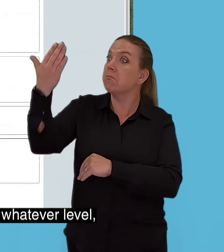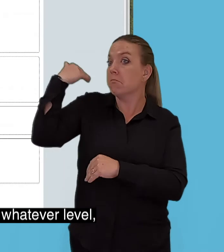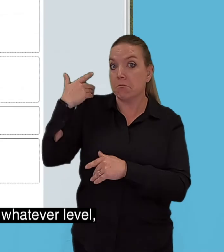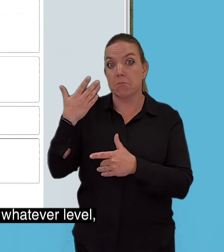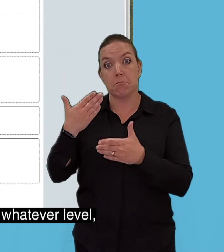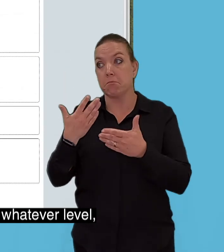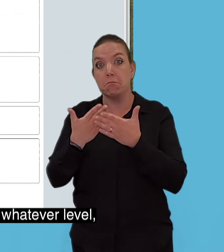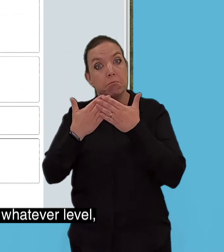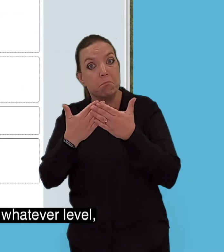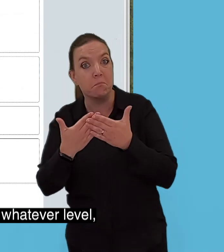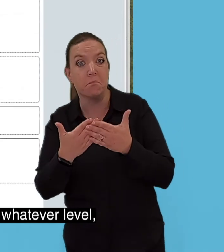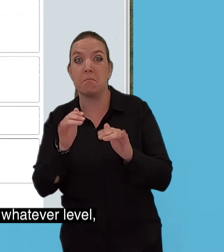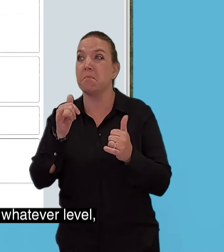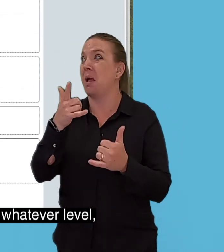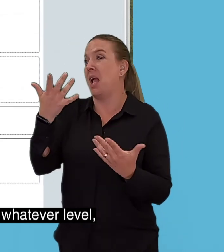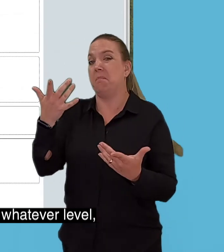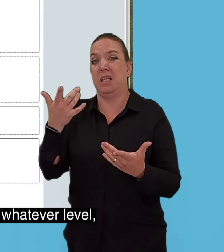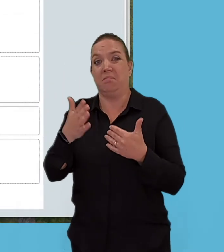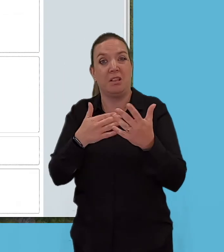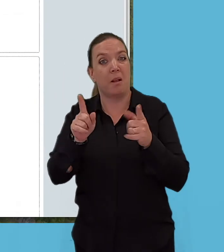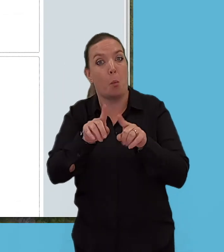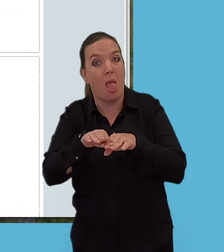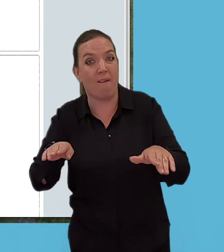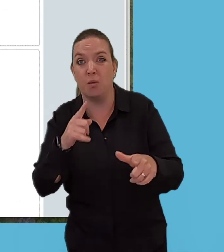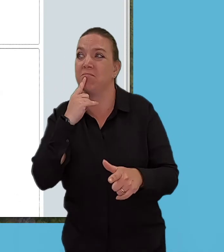at whatever level, so let's say diploma,